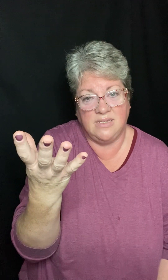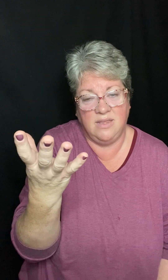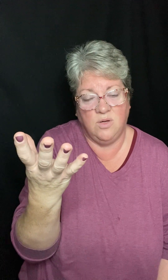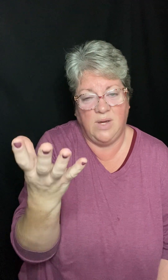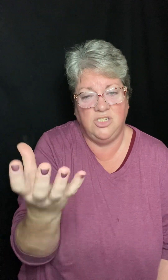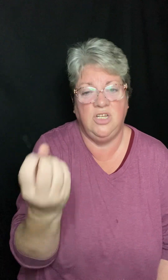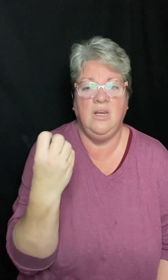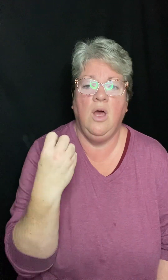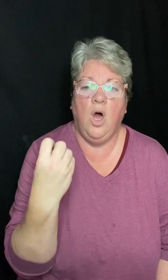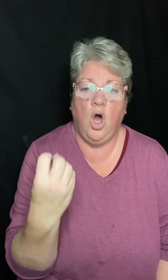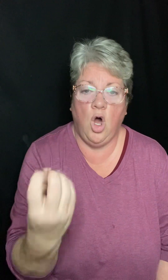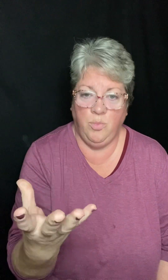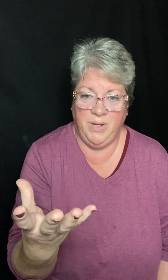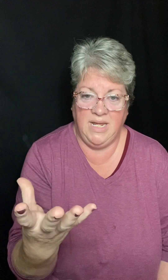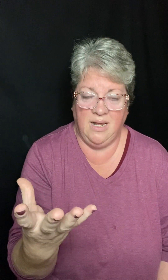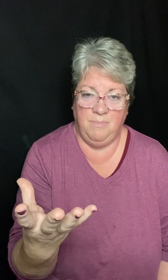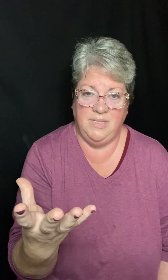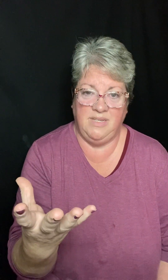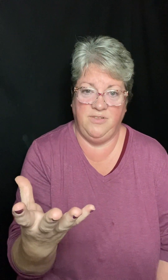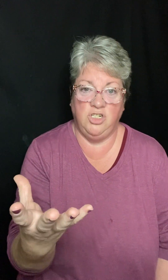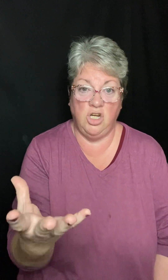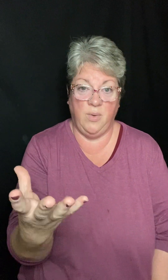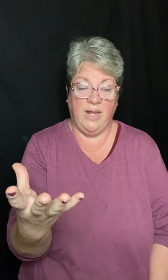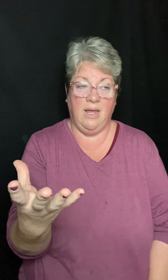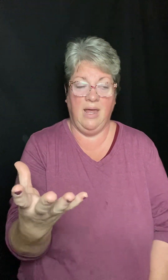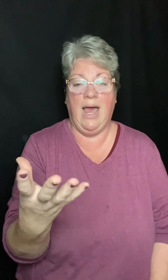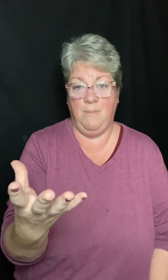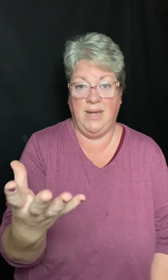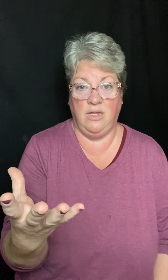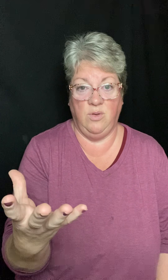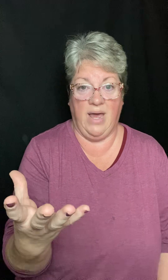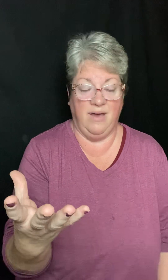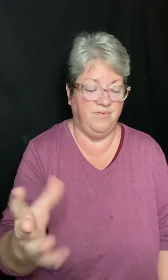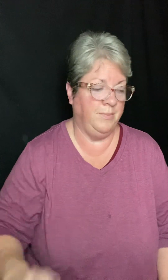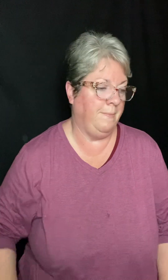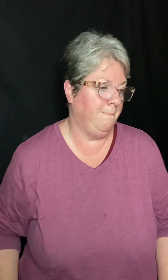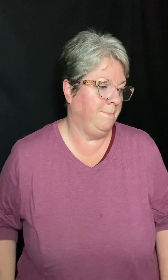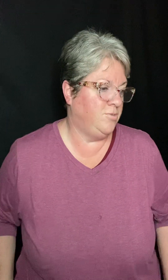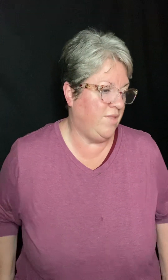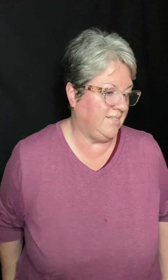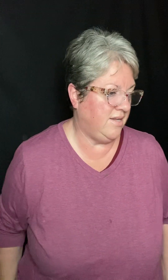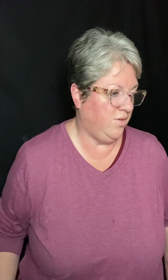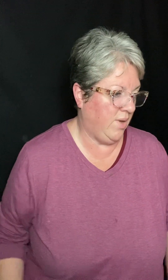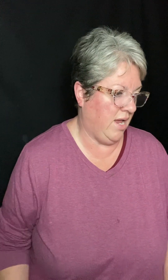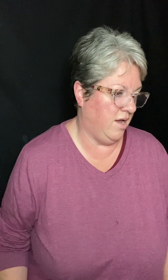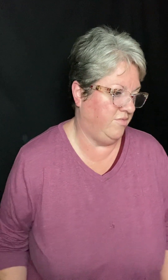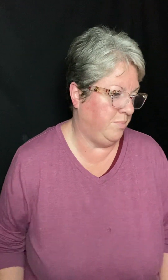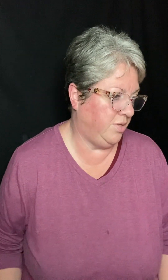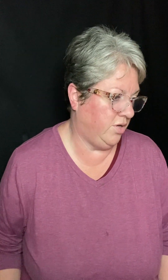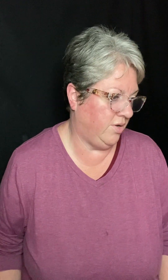the question, opening it up as if you're showing how many you have. So that's another way of